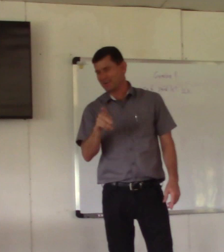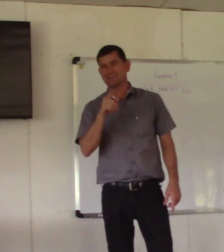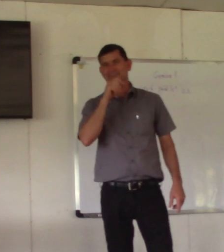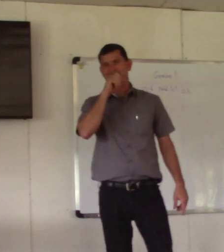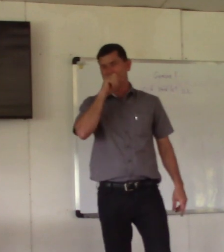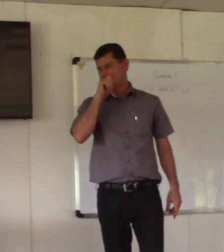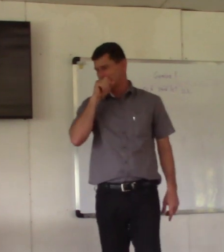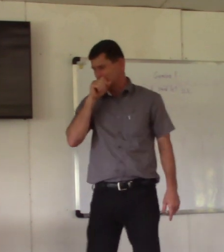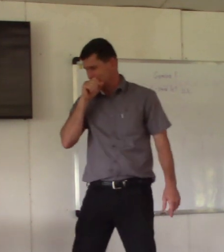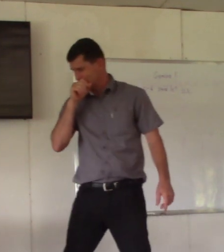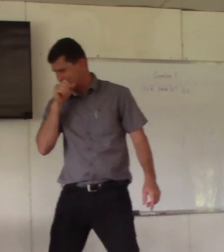Alright,